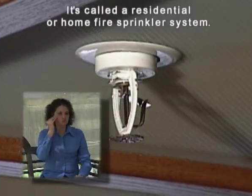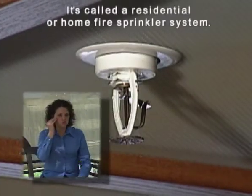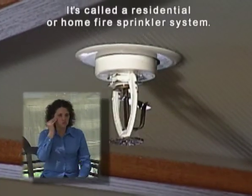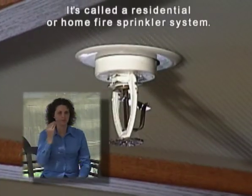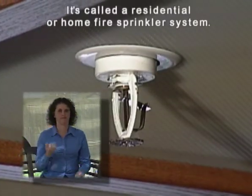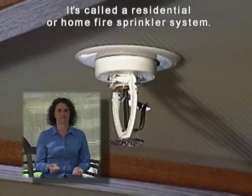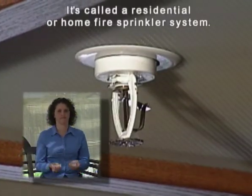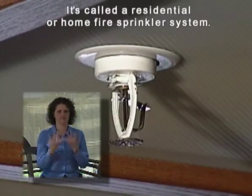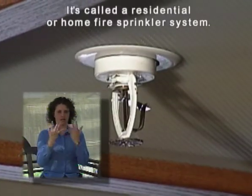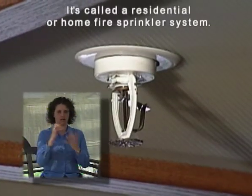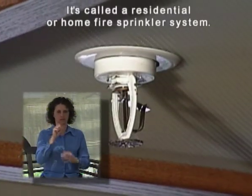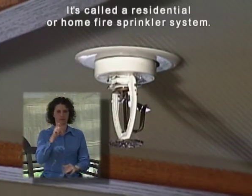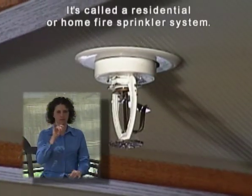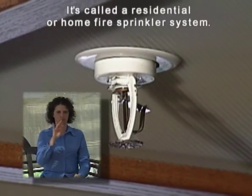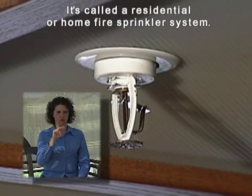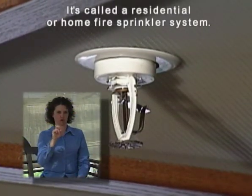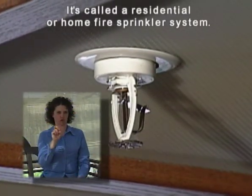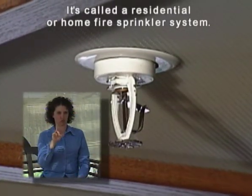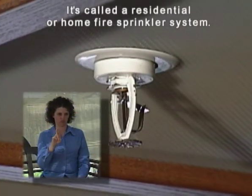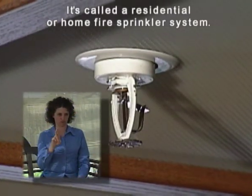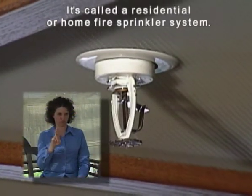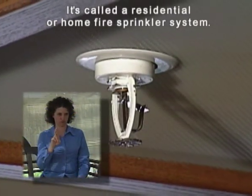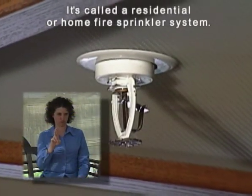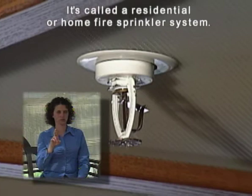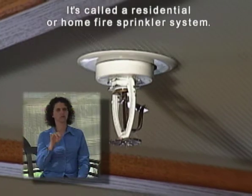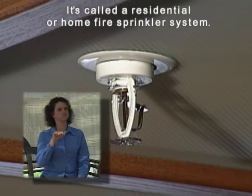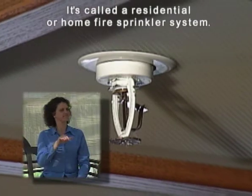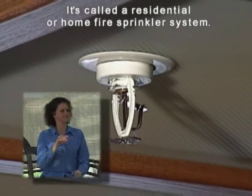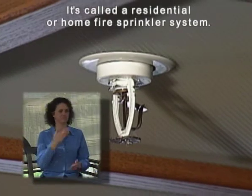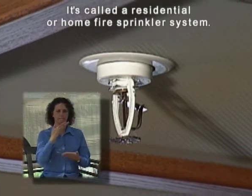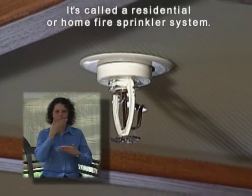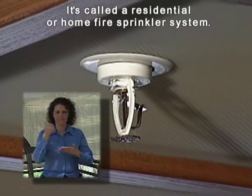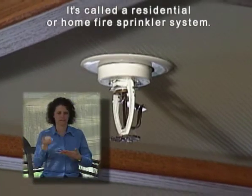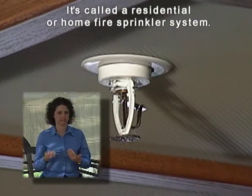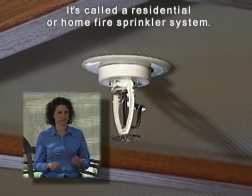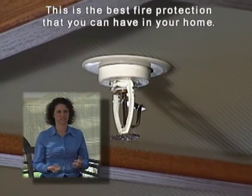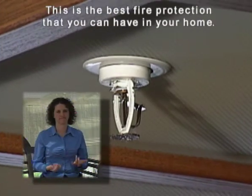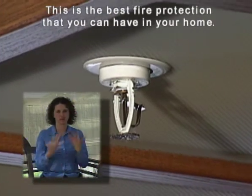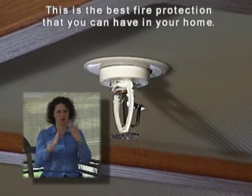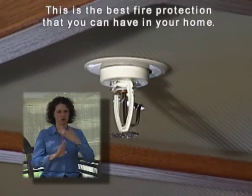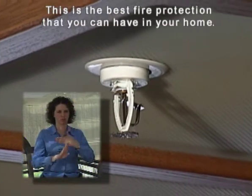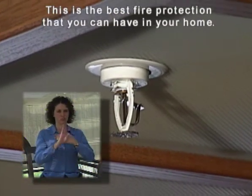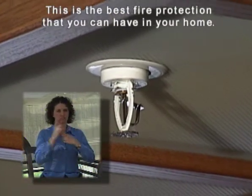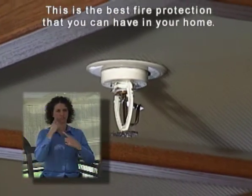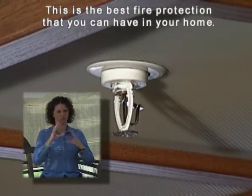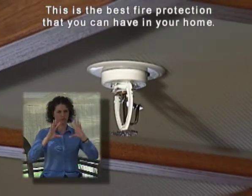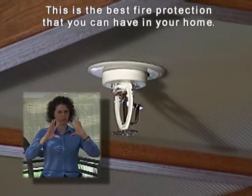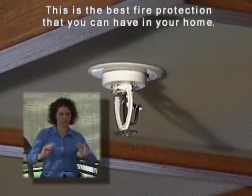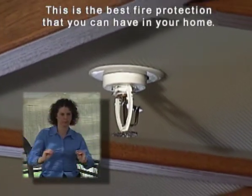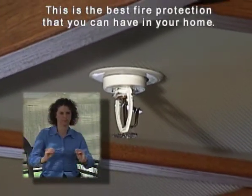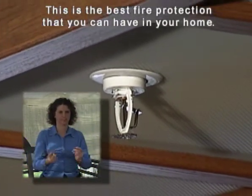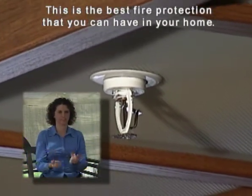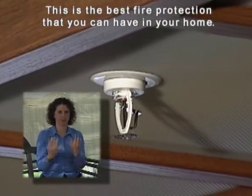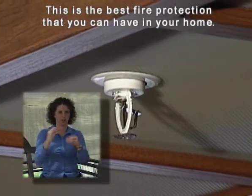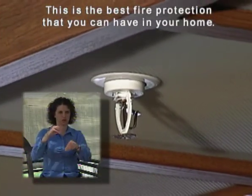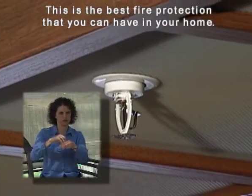or home fire sprinkler system. This is the best fire protection that you can have in your